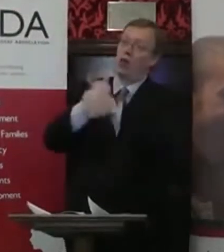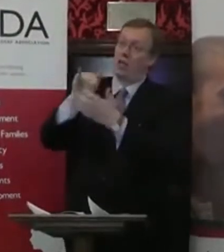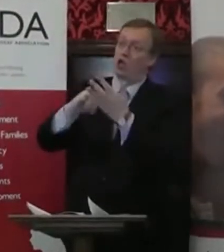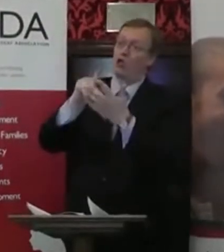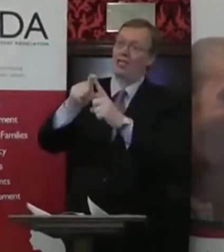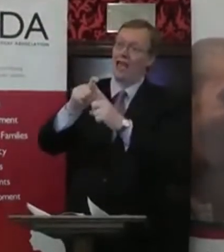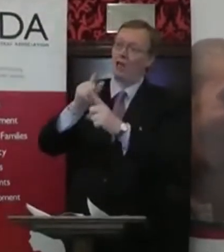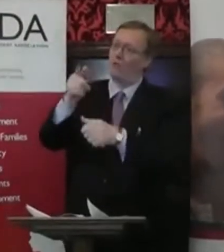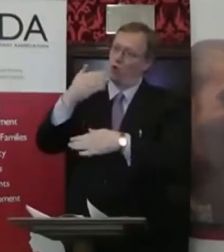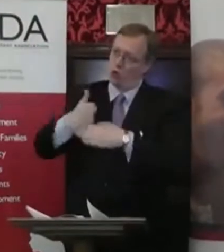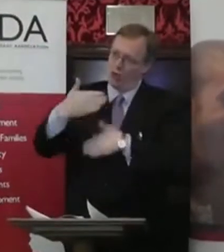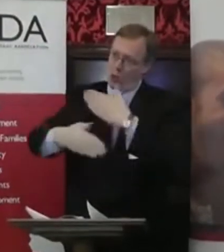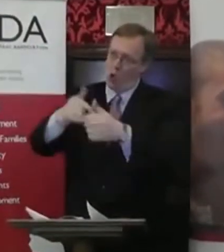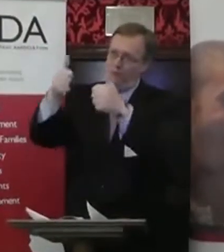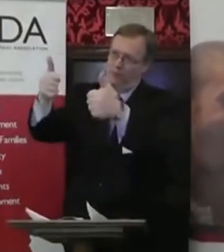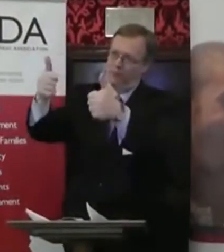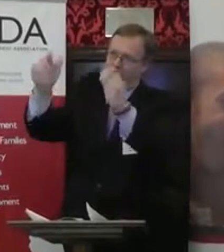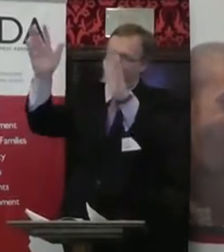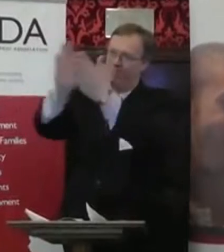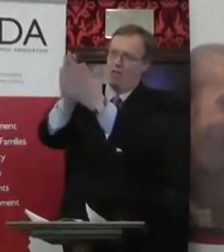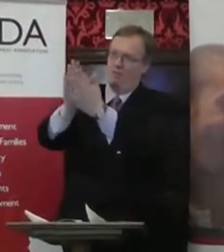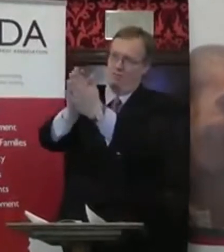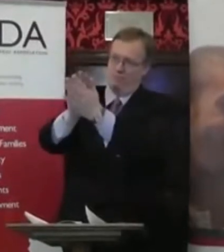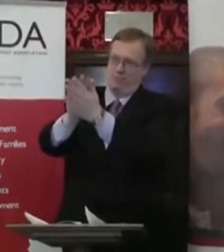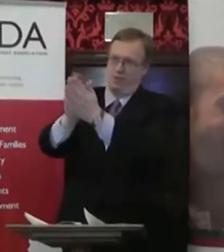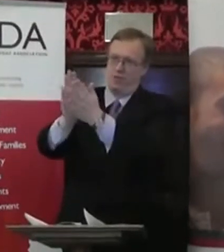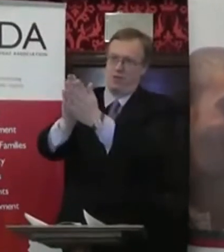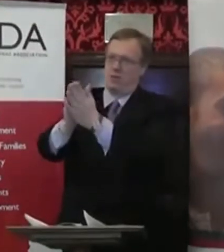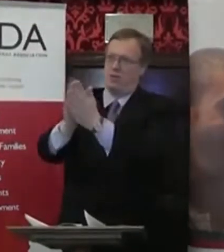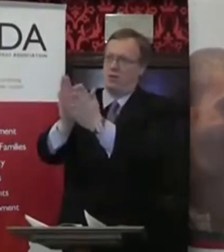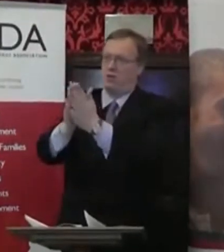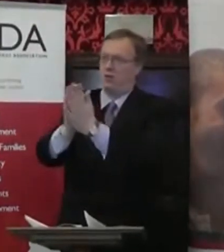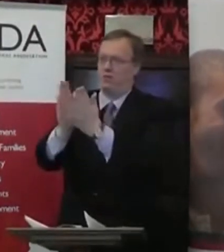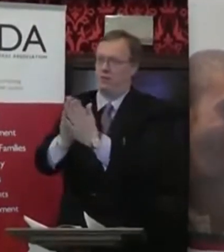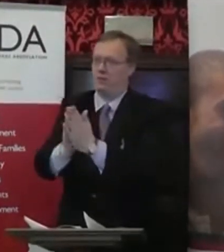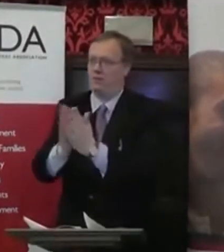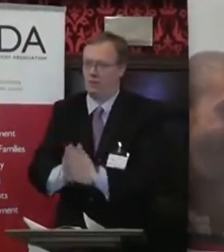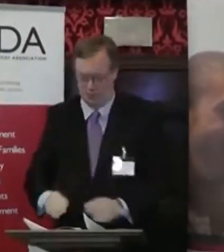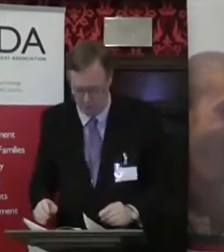here, so I'd like to congratulate Susan for the work the NDS has been doing.